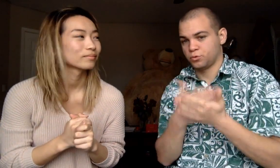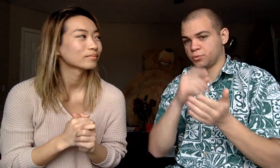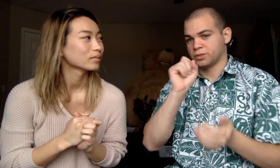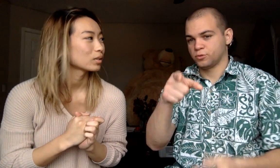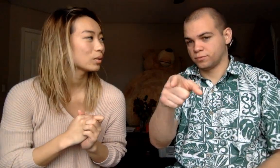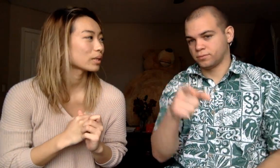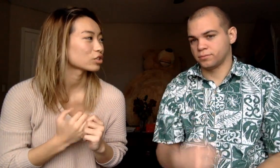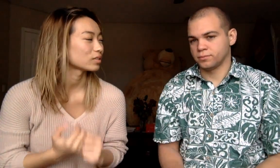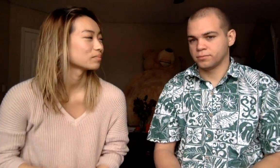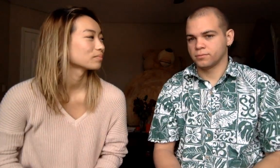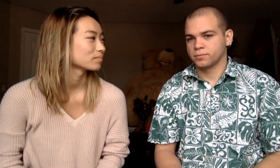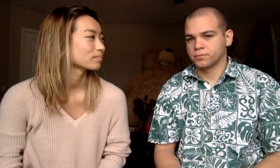good question.